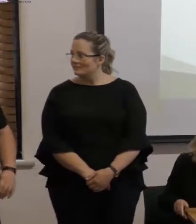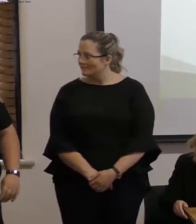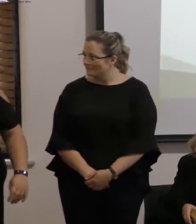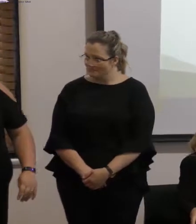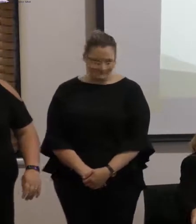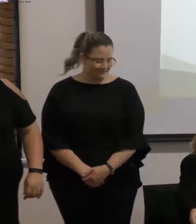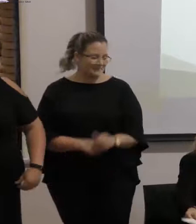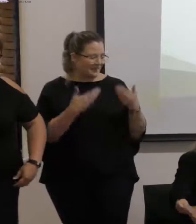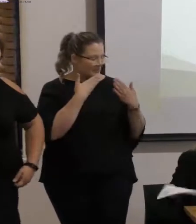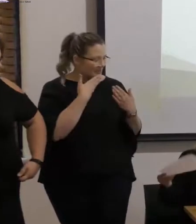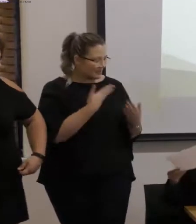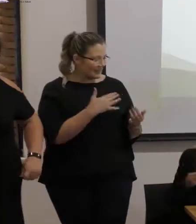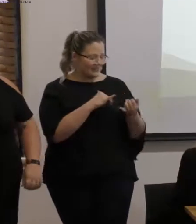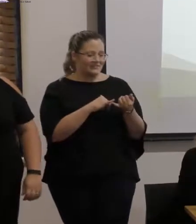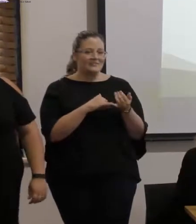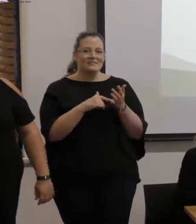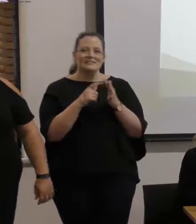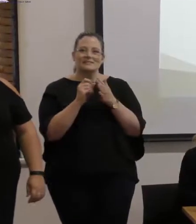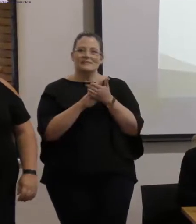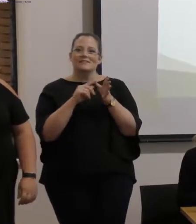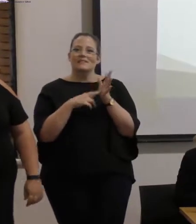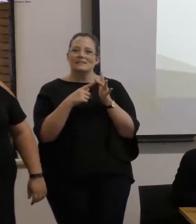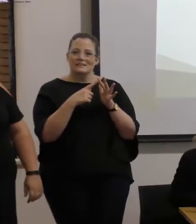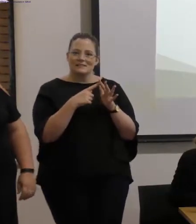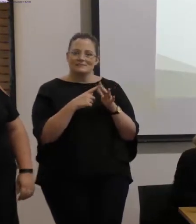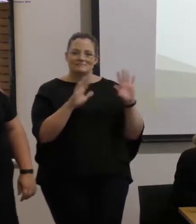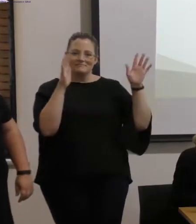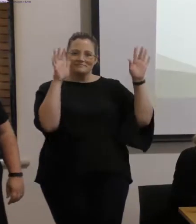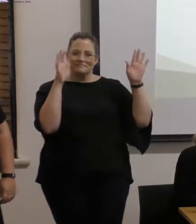Okay, thank you very much, Stephanie. Thank you.